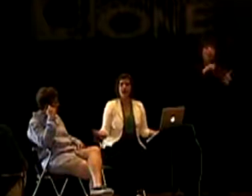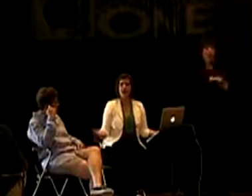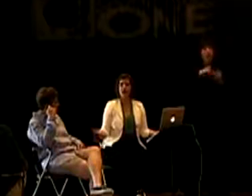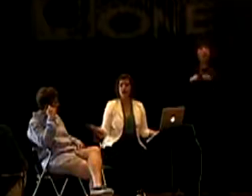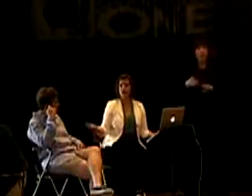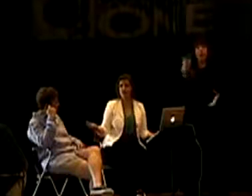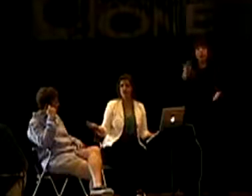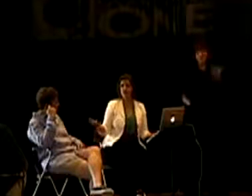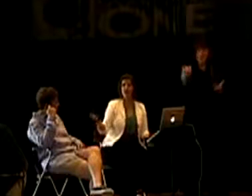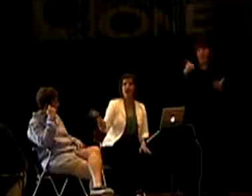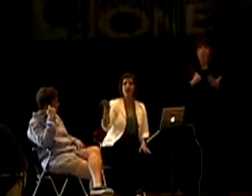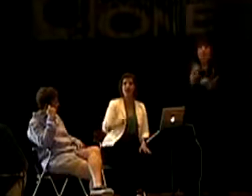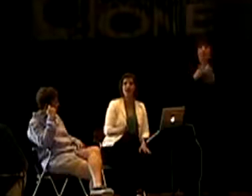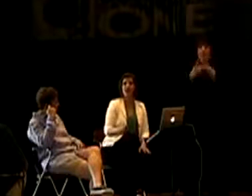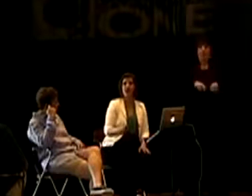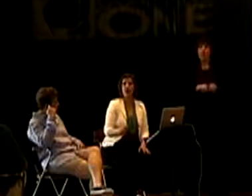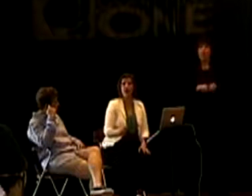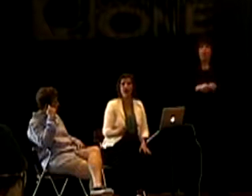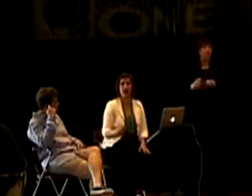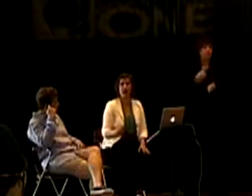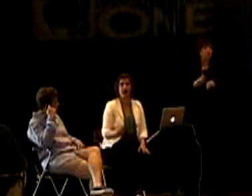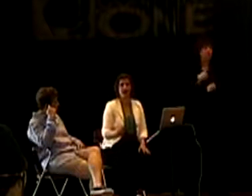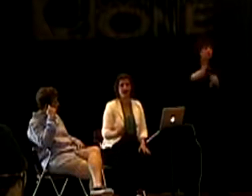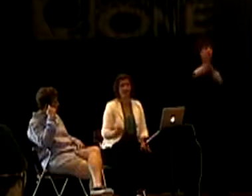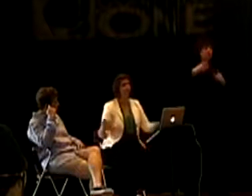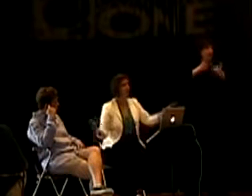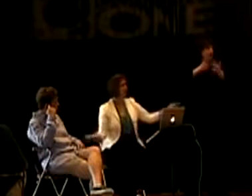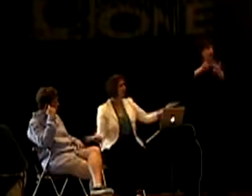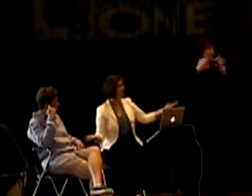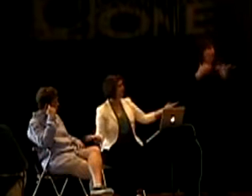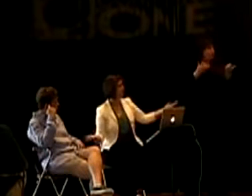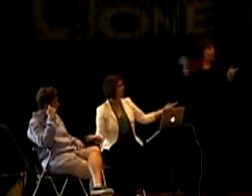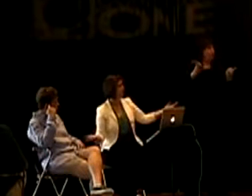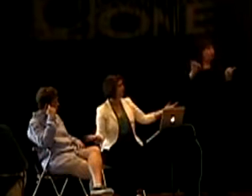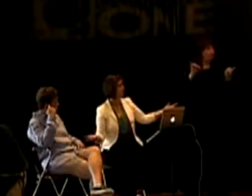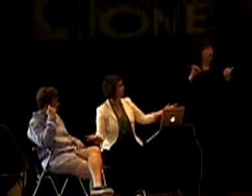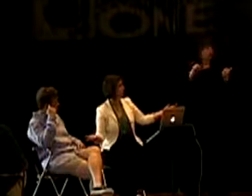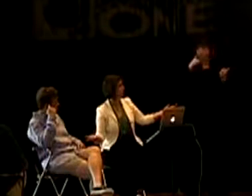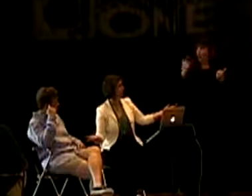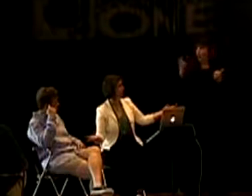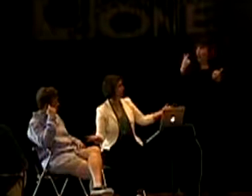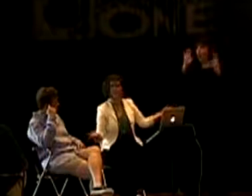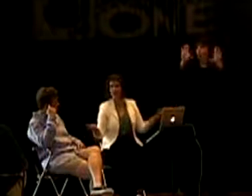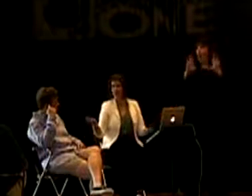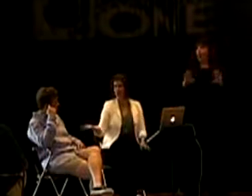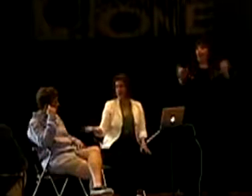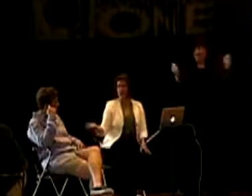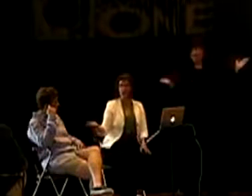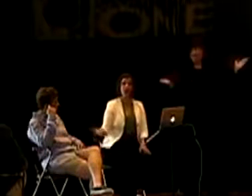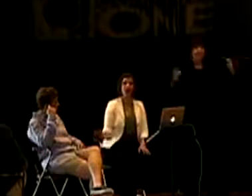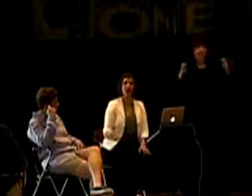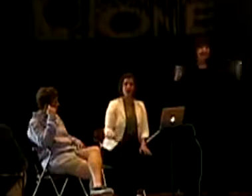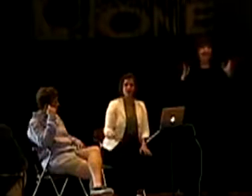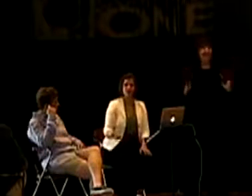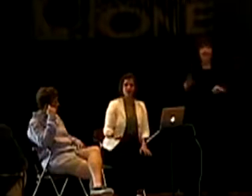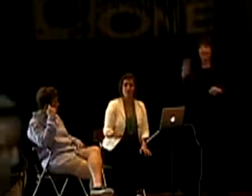up having questions that come in from our online audience for our two wonderful panelists, Aditi and Bonnie,